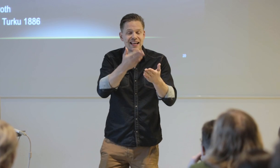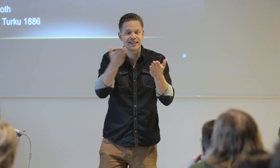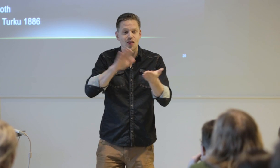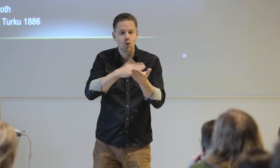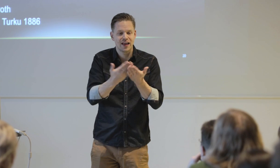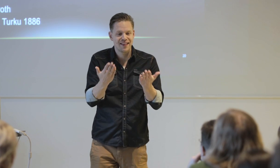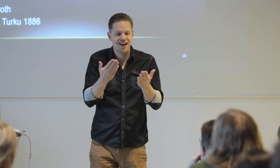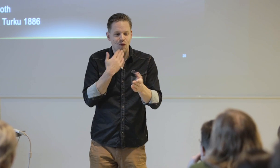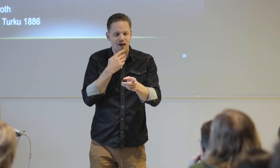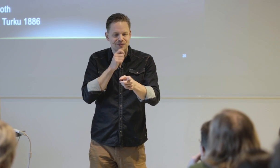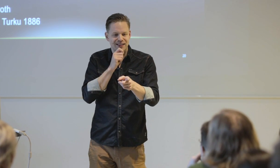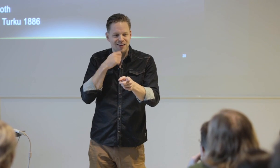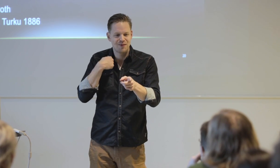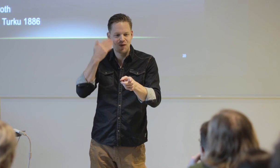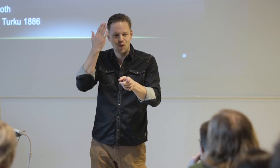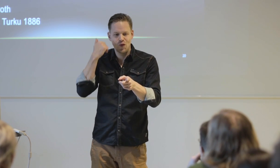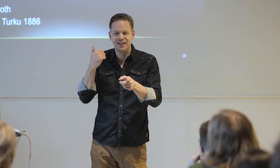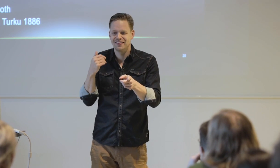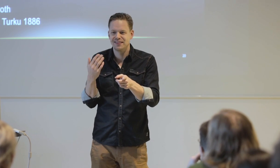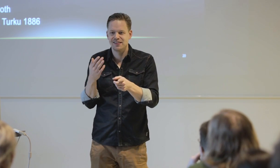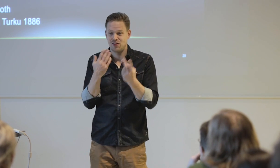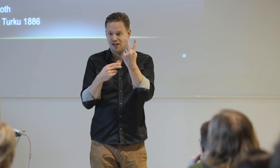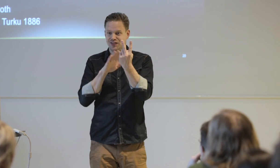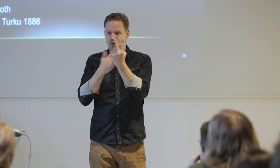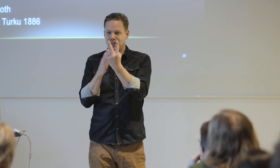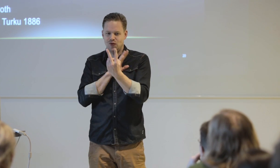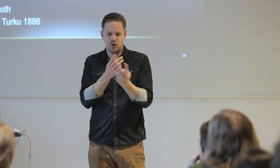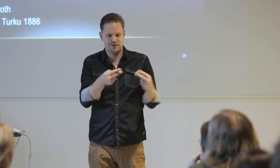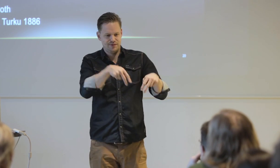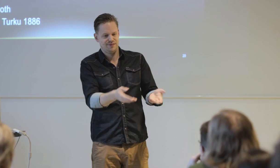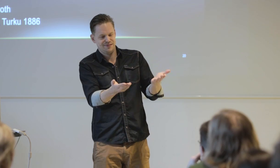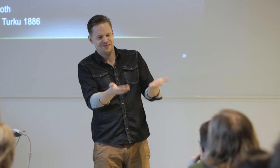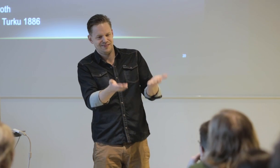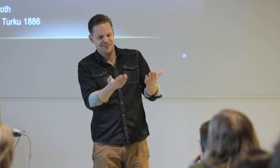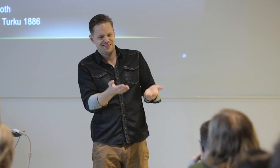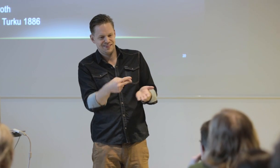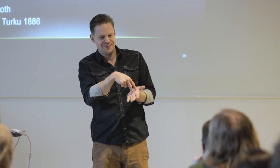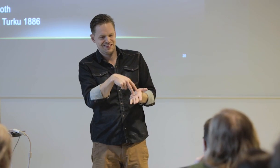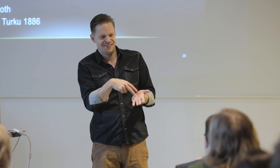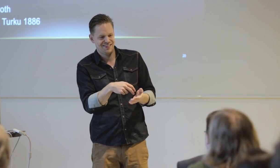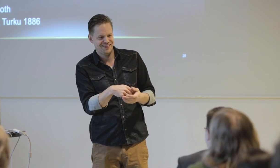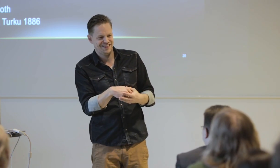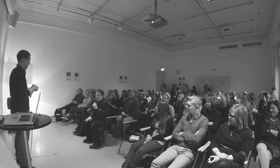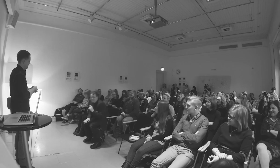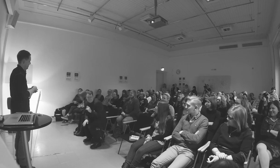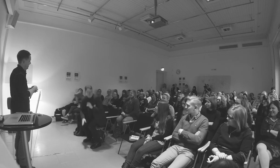And I forget to tell who's interpreting for me here. So I have two interpreters here. So please stand up.